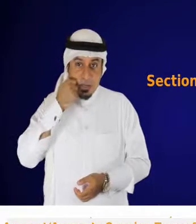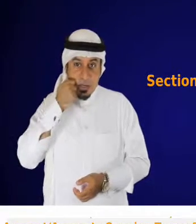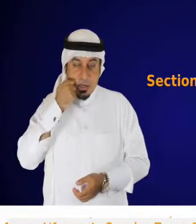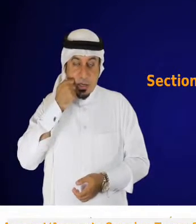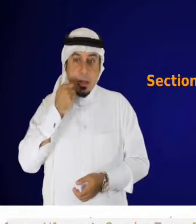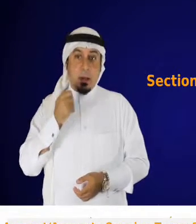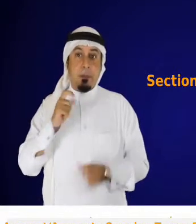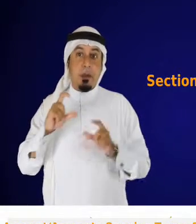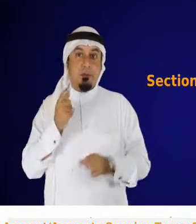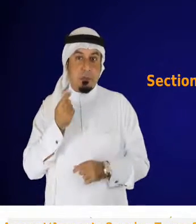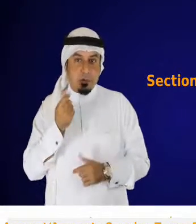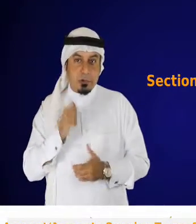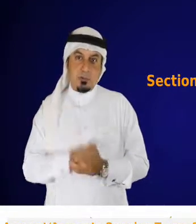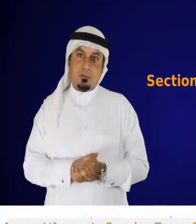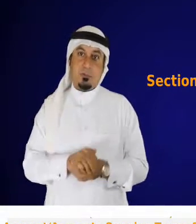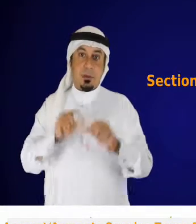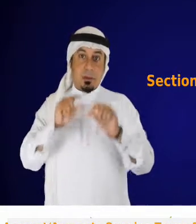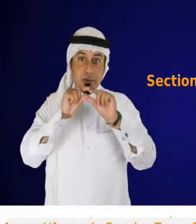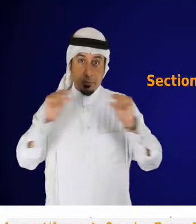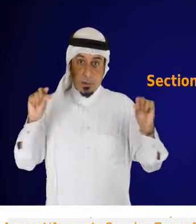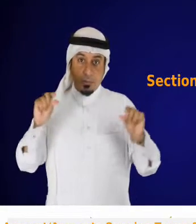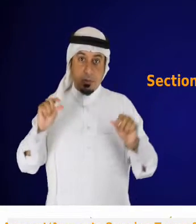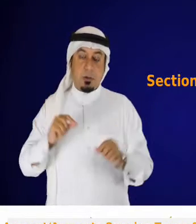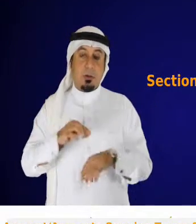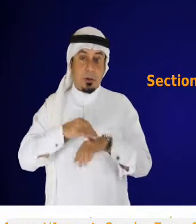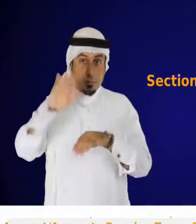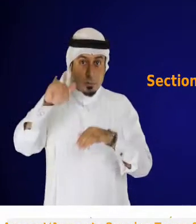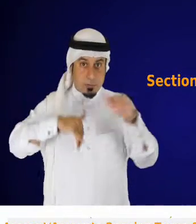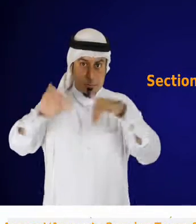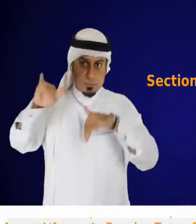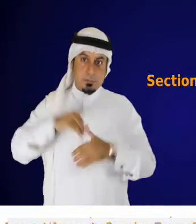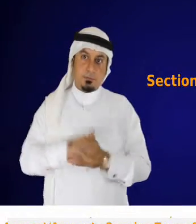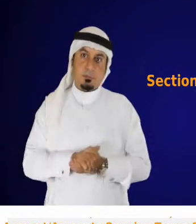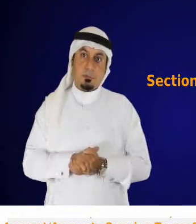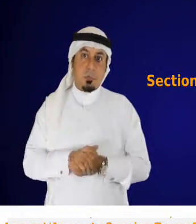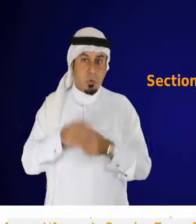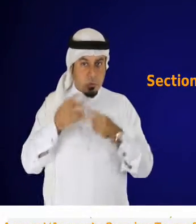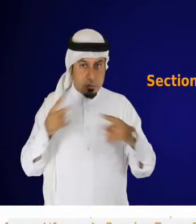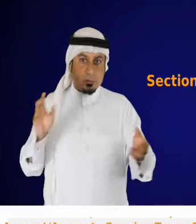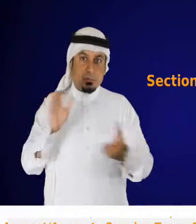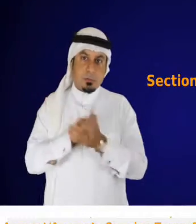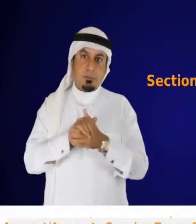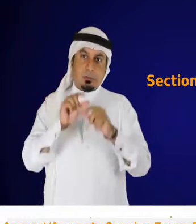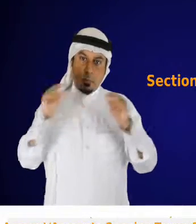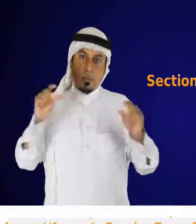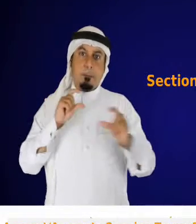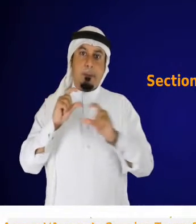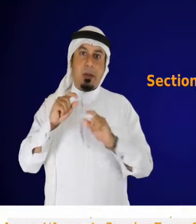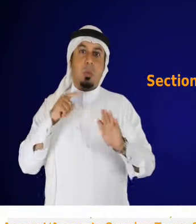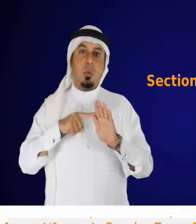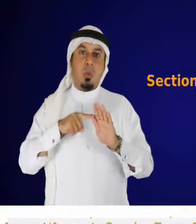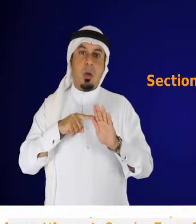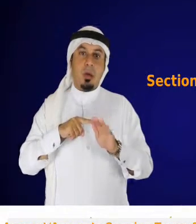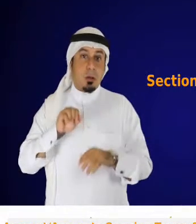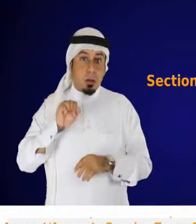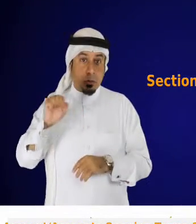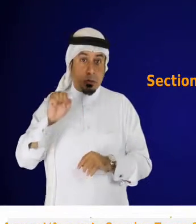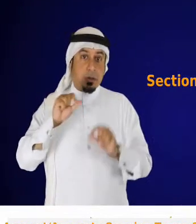Cash withdrawal is allowed if there is sufficient fund. The bank may pay withdrawals at discretion by bank transfer or any